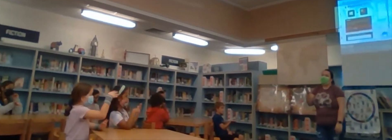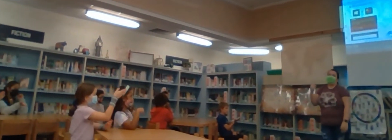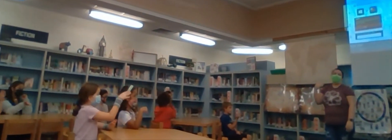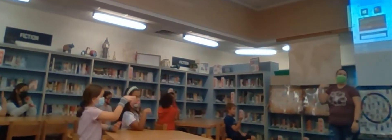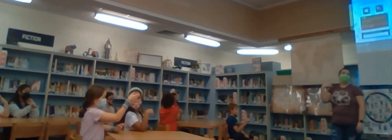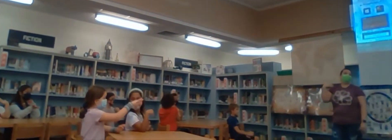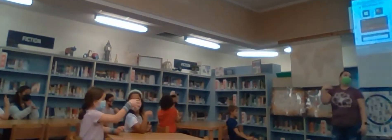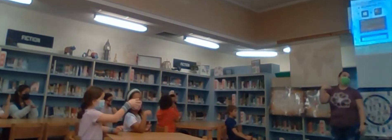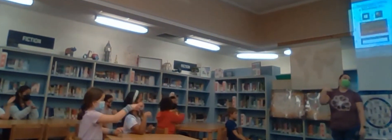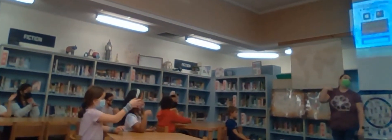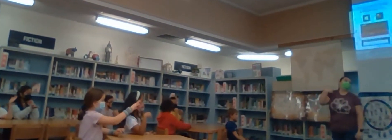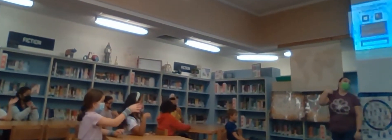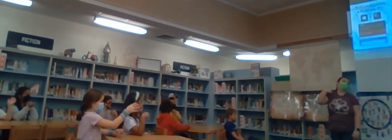What if we're tired?